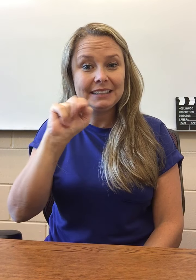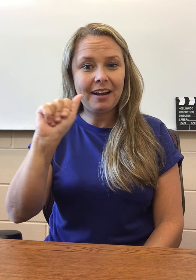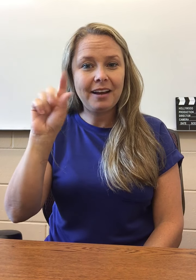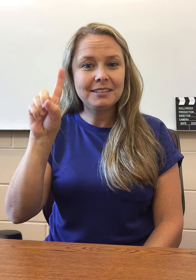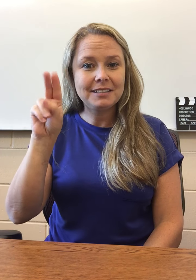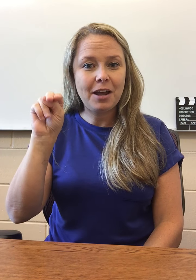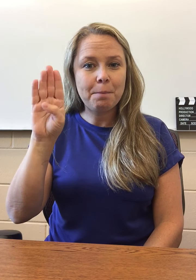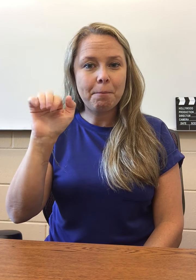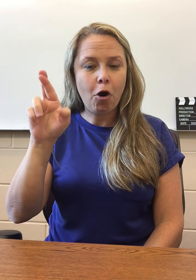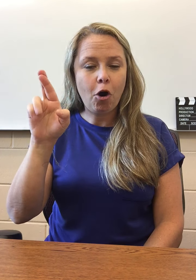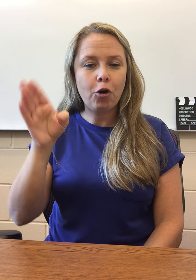luke flint